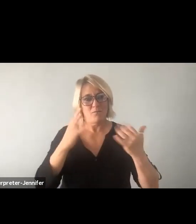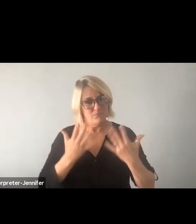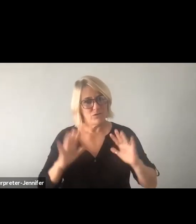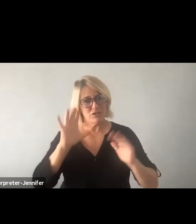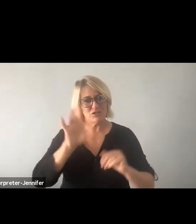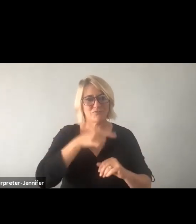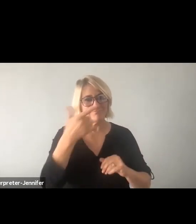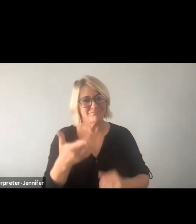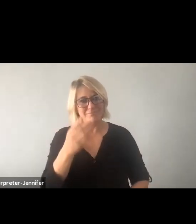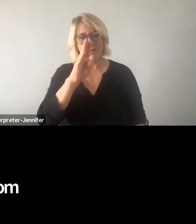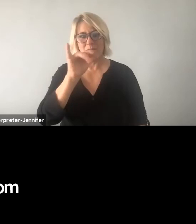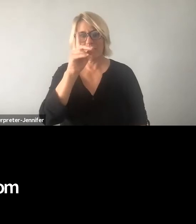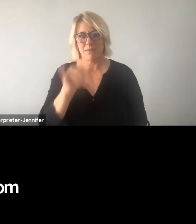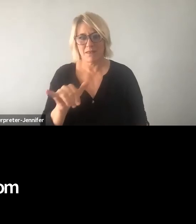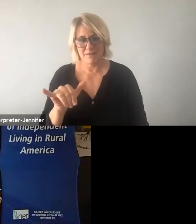Billy.